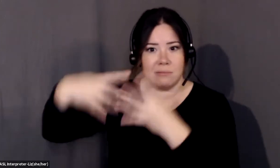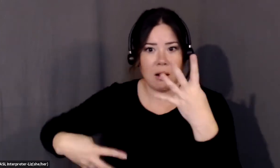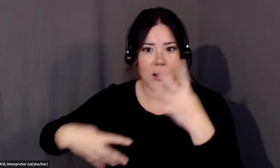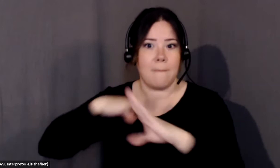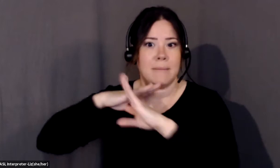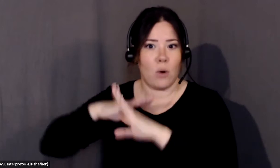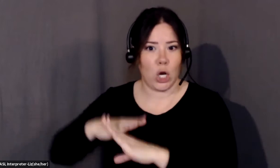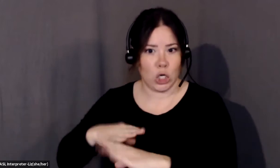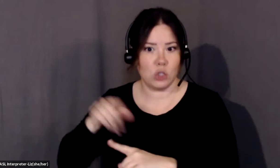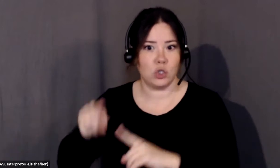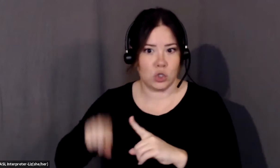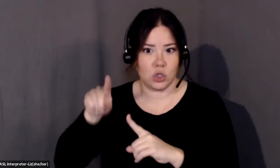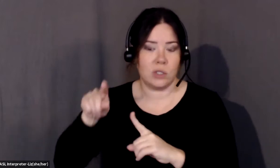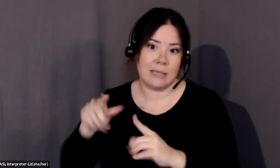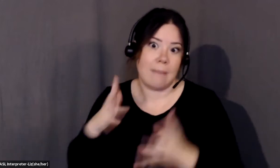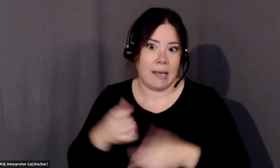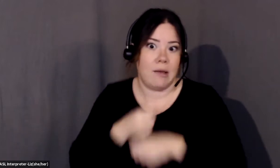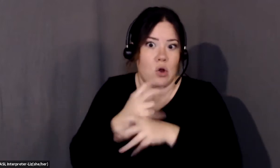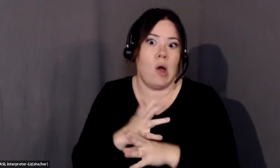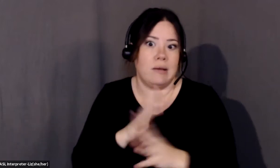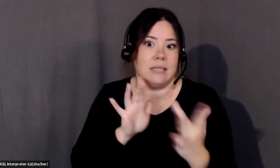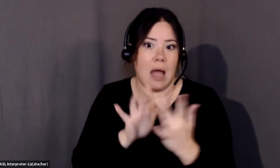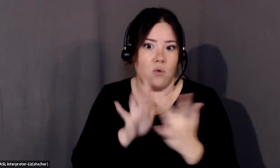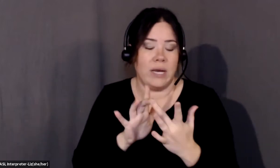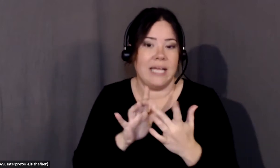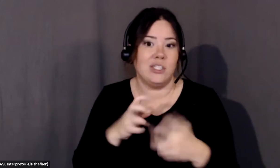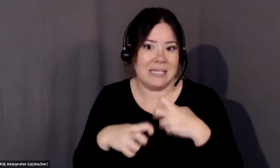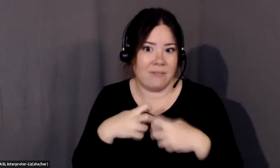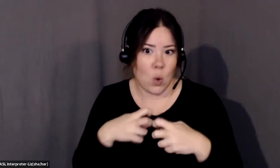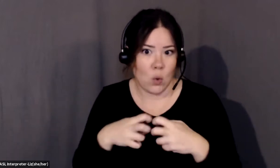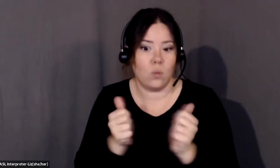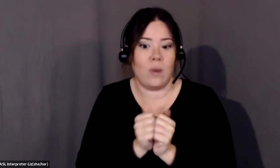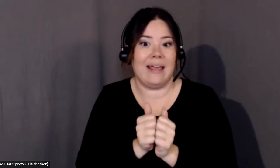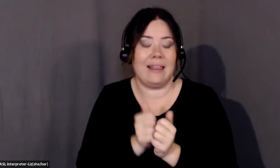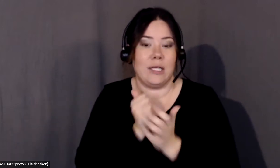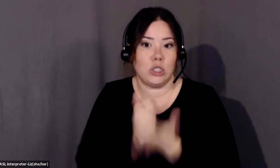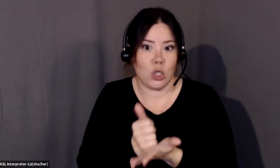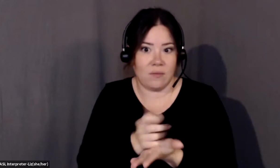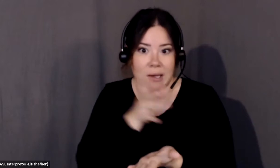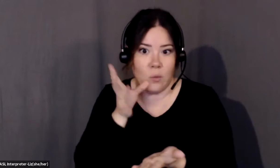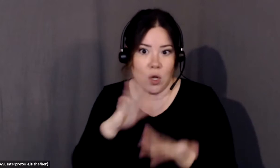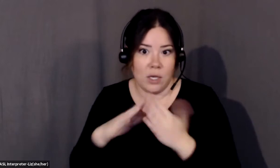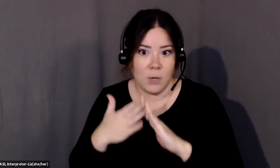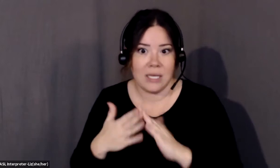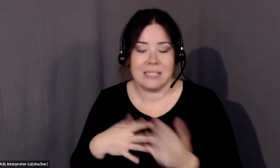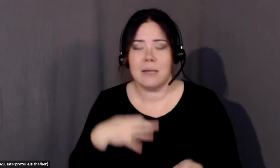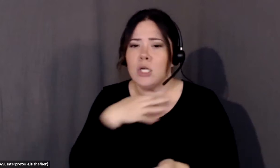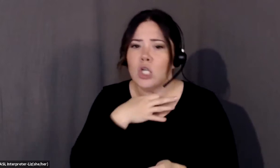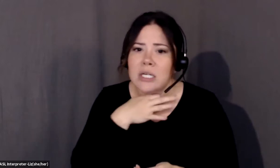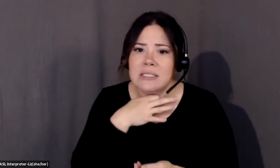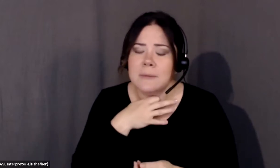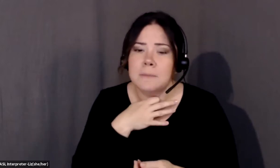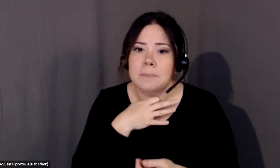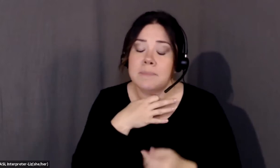outreach maybe more difficult in serving rural communities. We want to know, though, from you, what makes centers